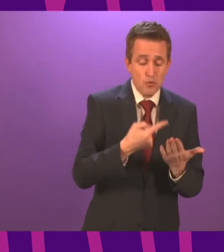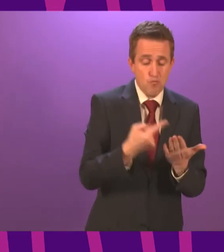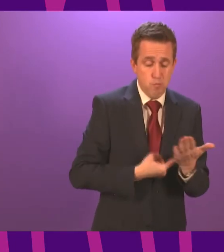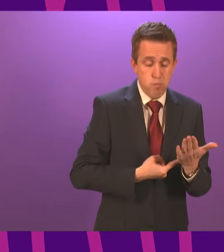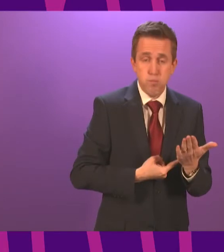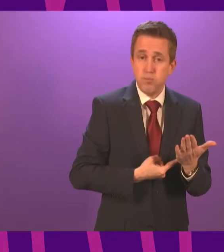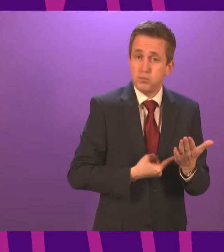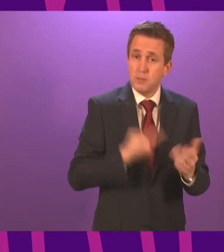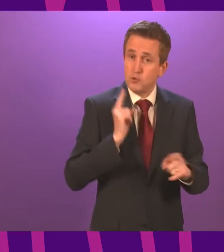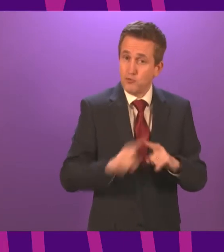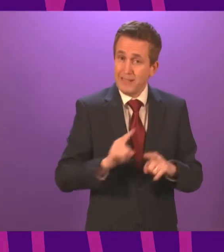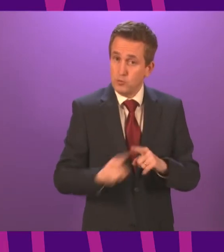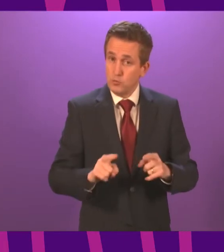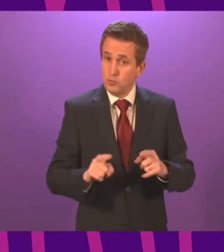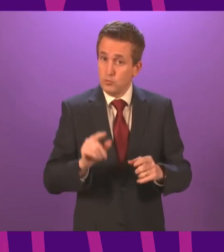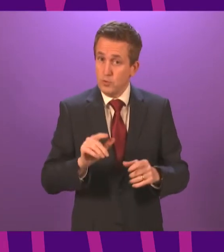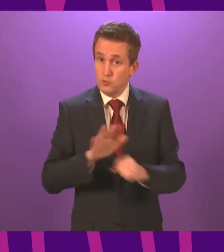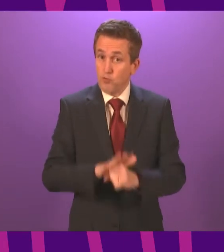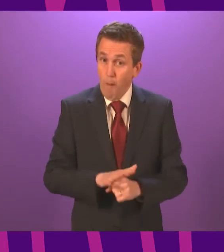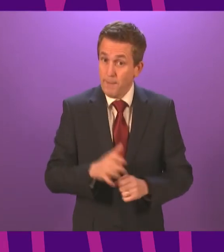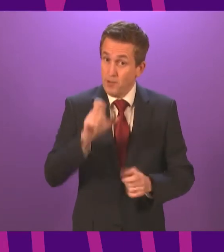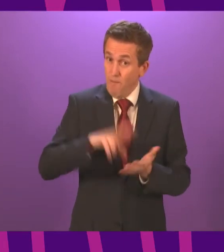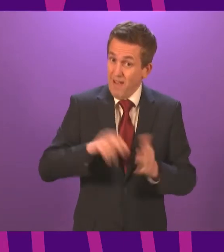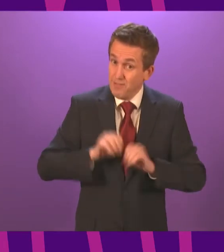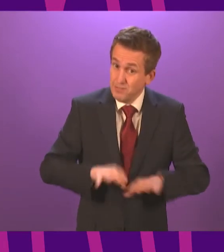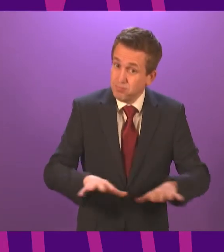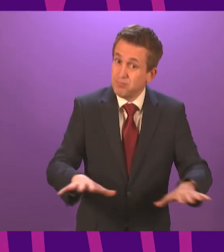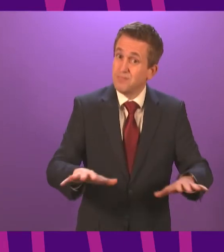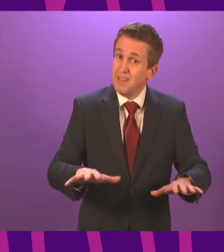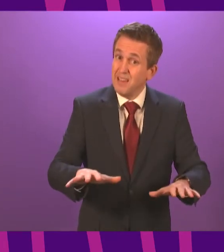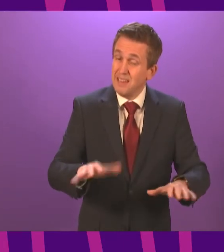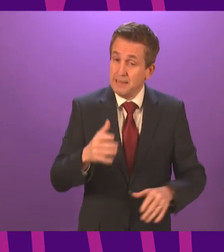stop the transmission of the virus. So it travels really easily. And it's